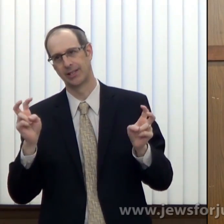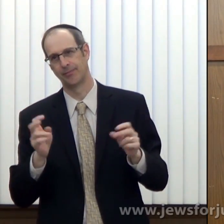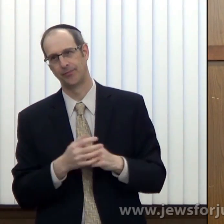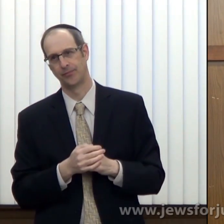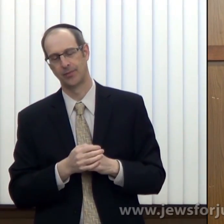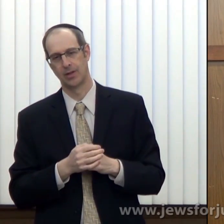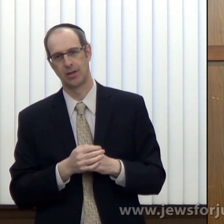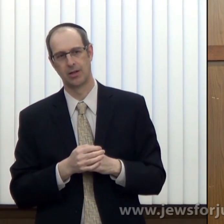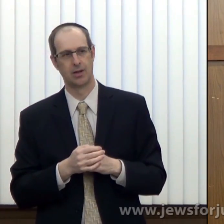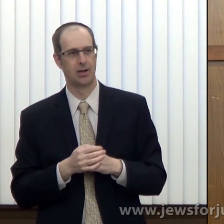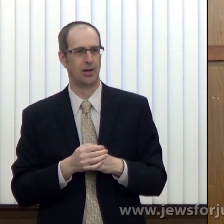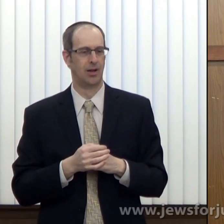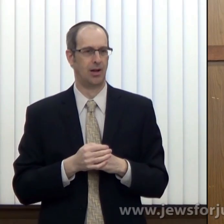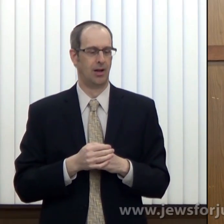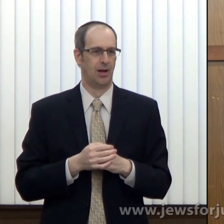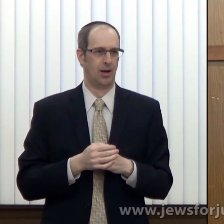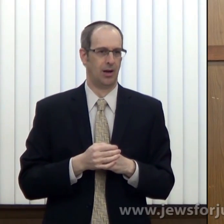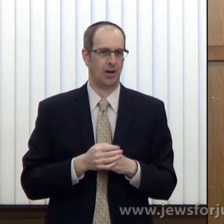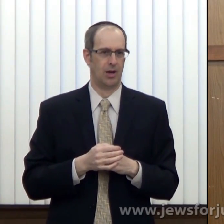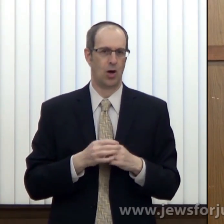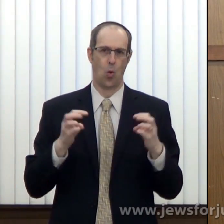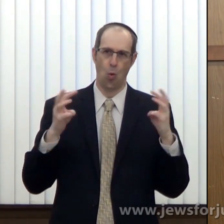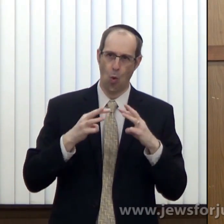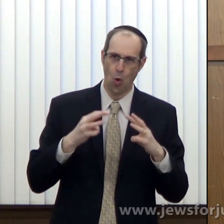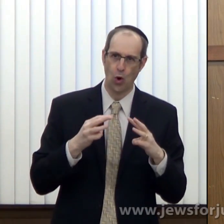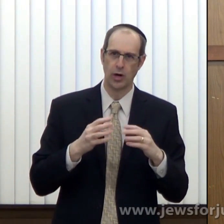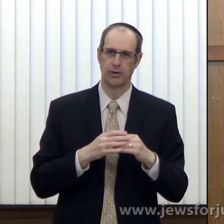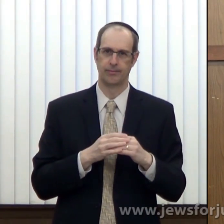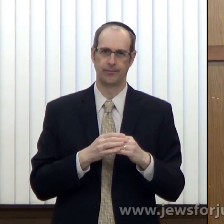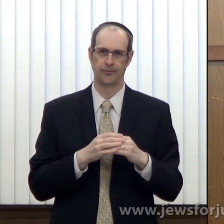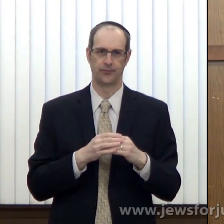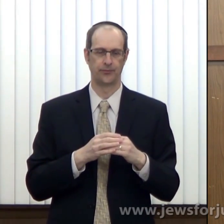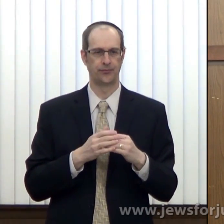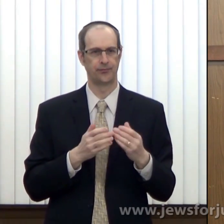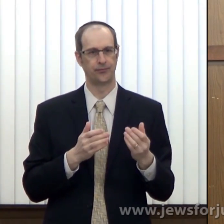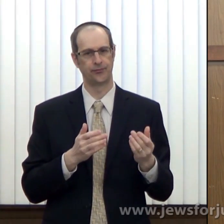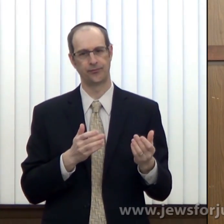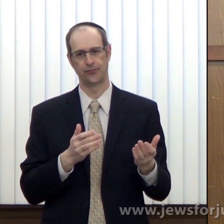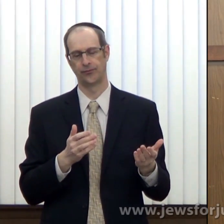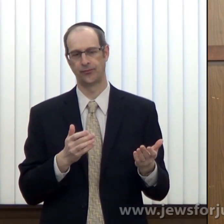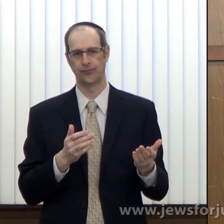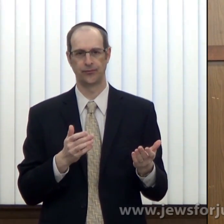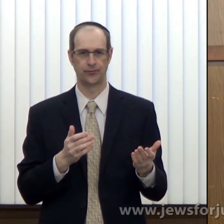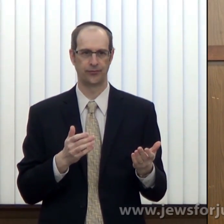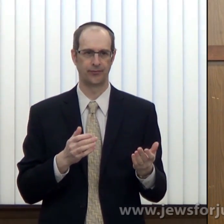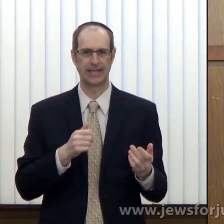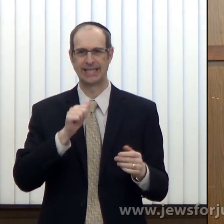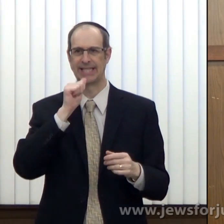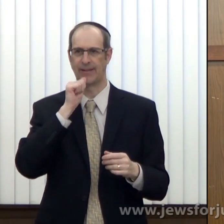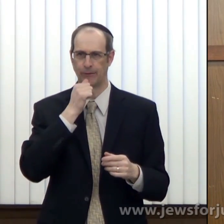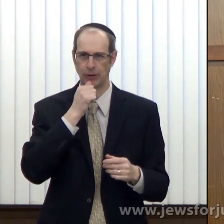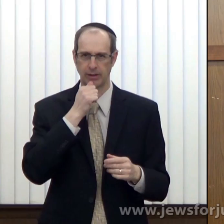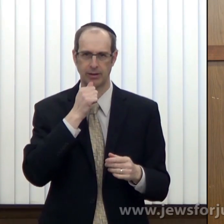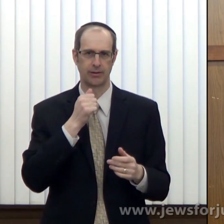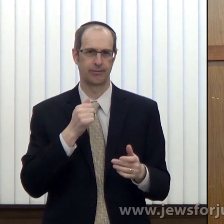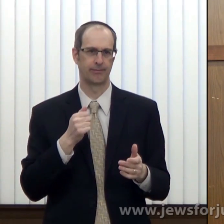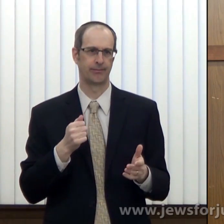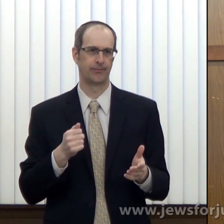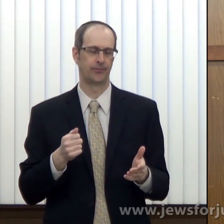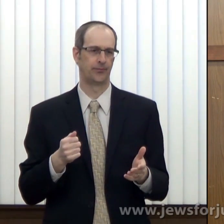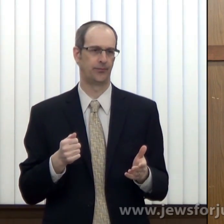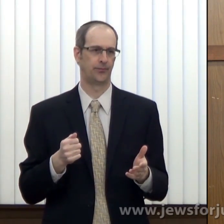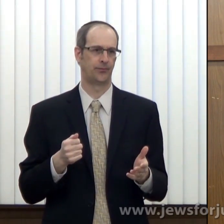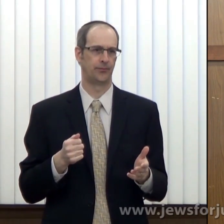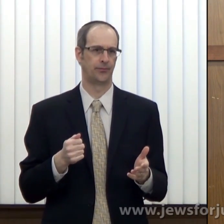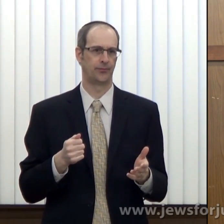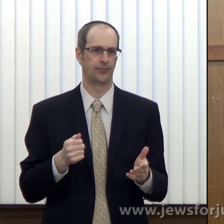The world has been a place of war. The world has been a place of suffering. The world has been